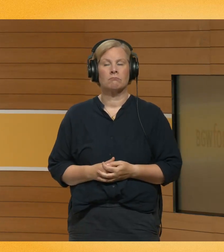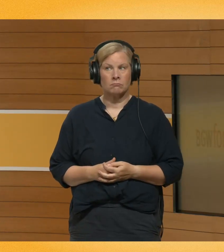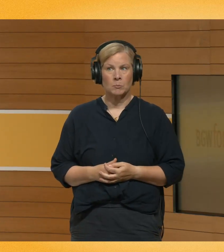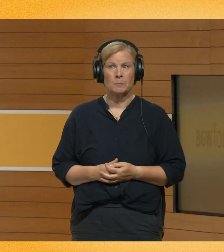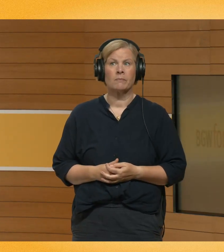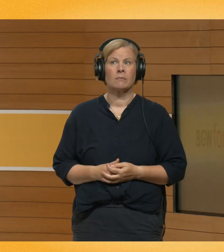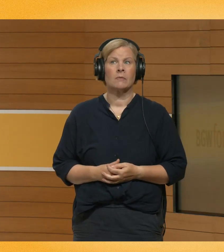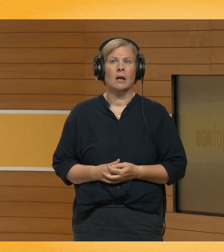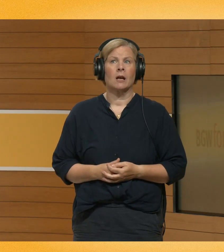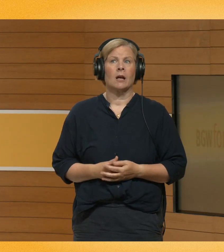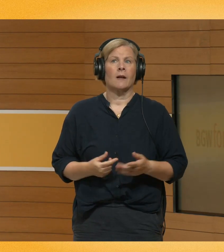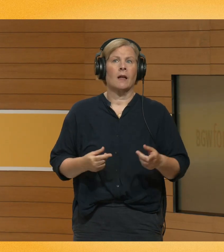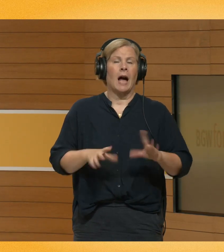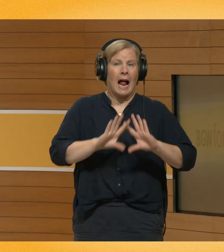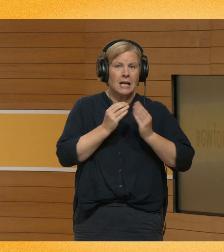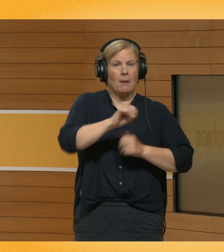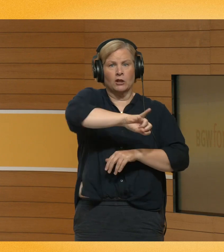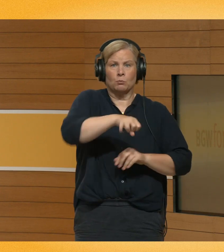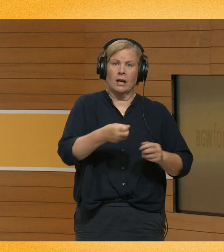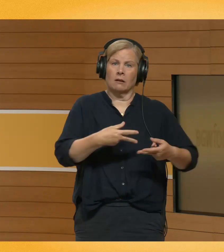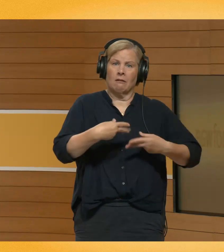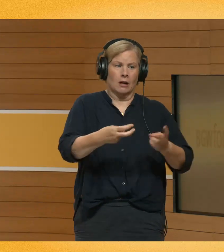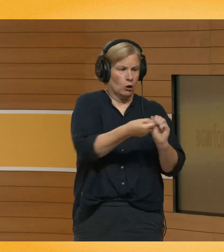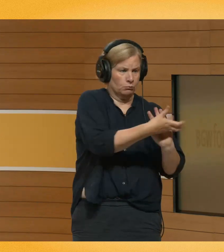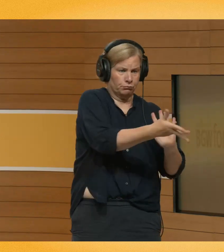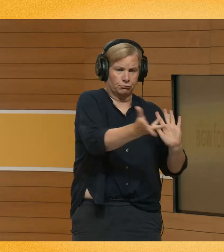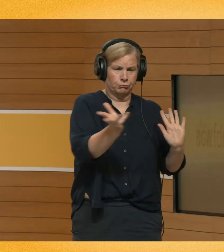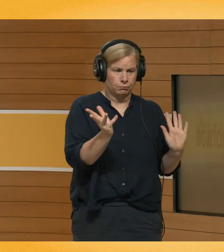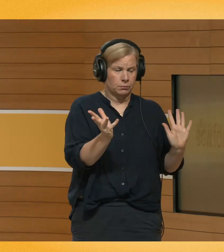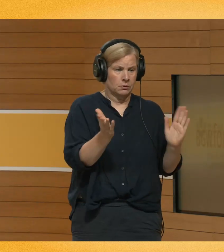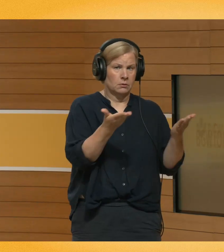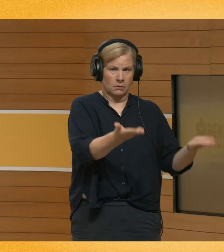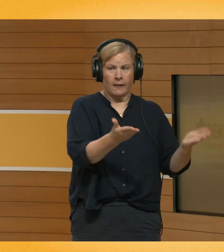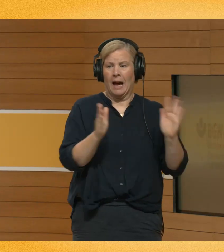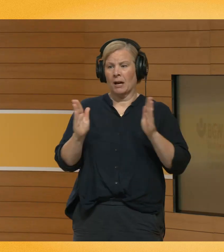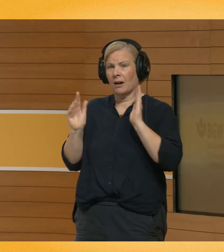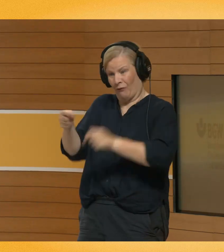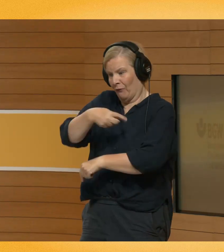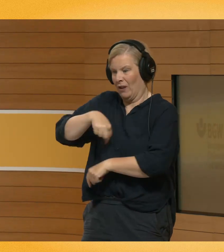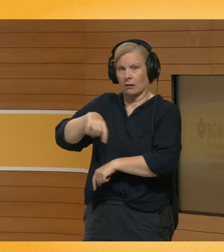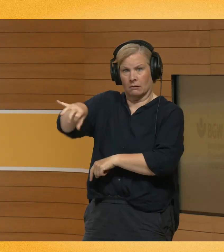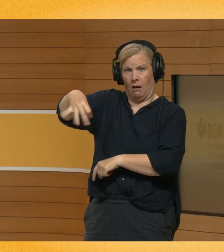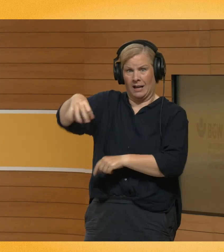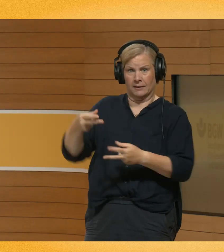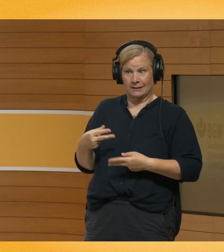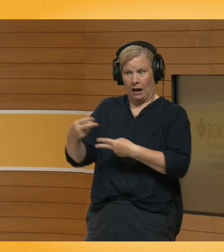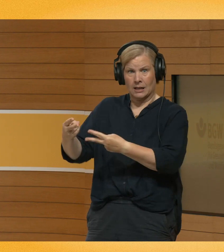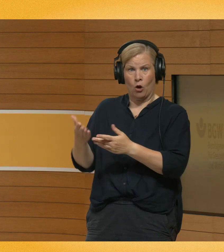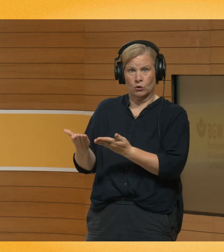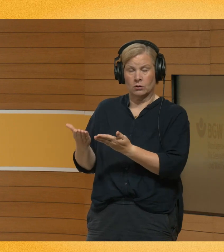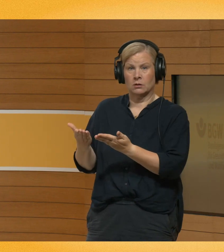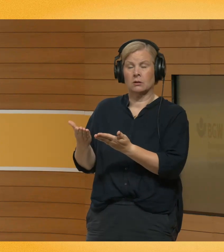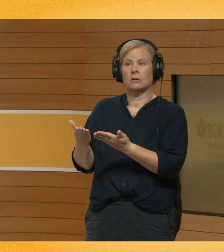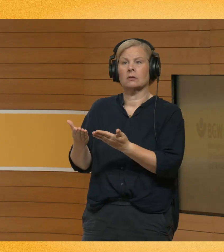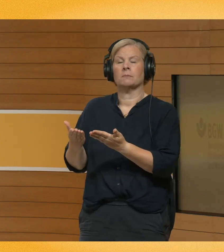been a focus for us. I suppose bringing together the data, as you were talking about, and